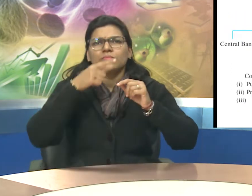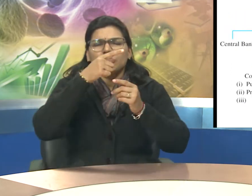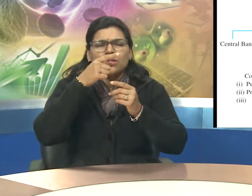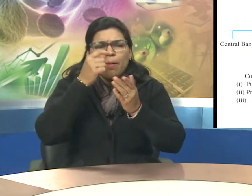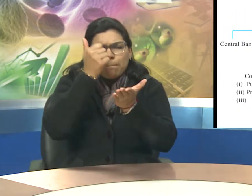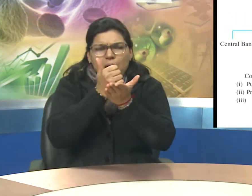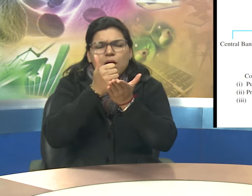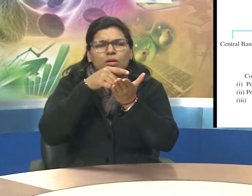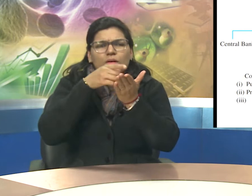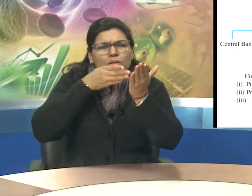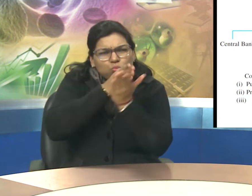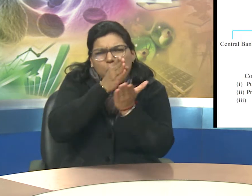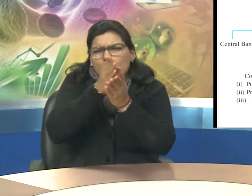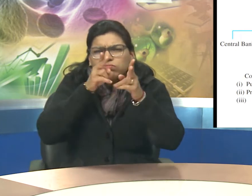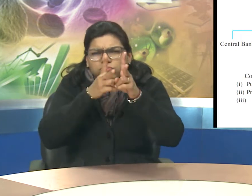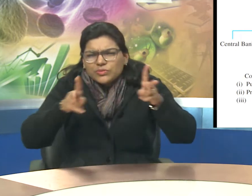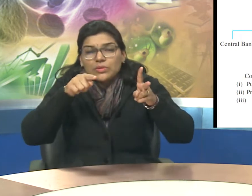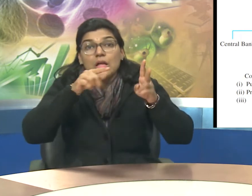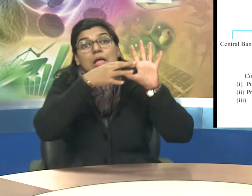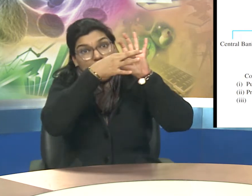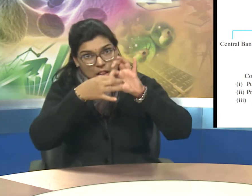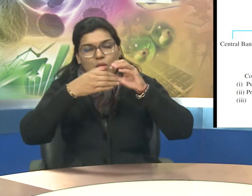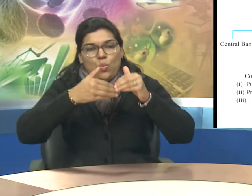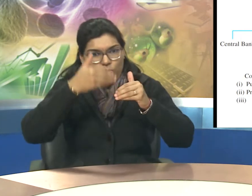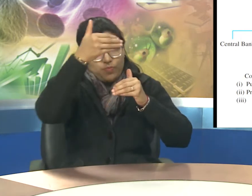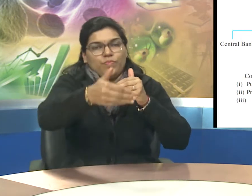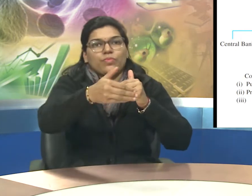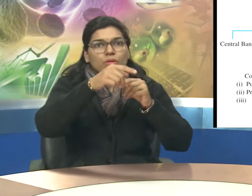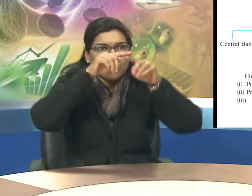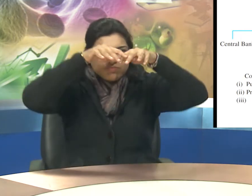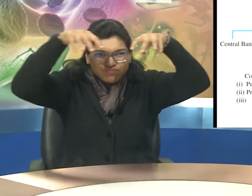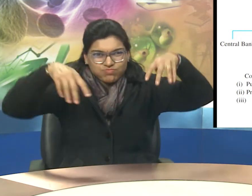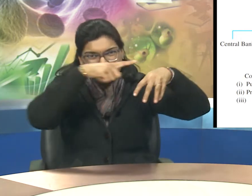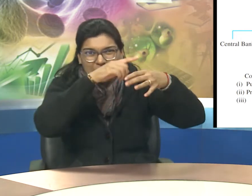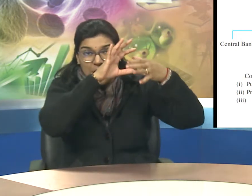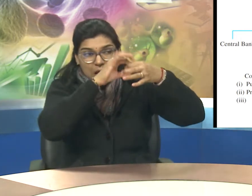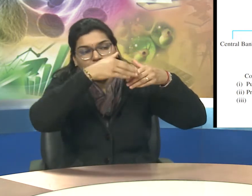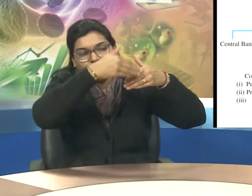And this chart you can see on the screen, it explains different kinds of banks.